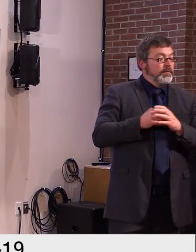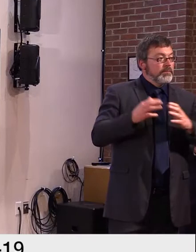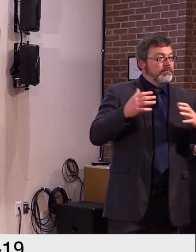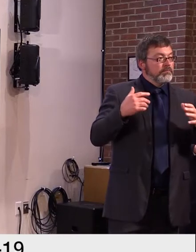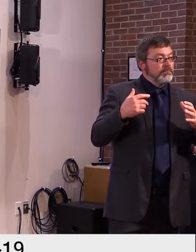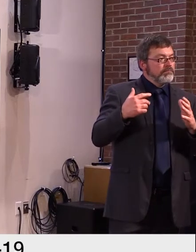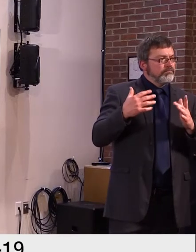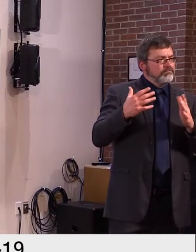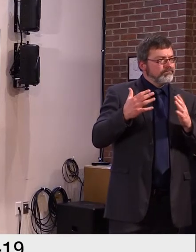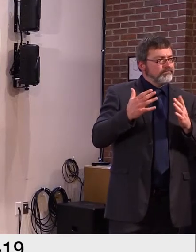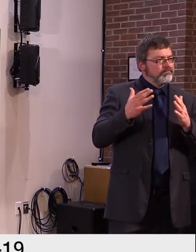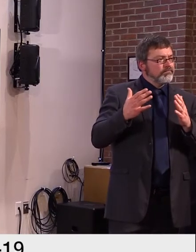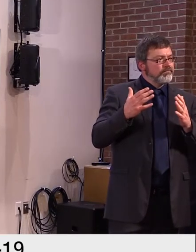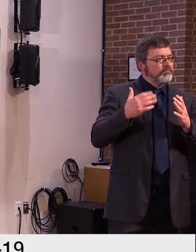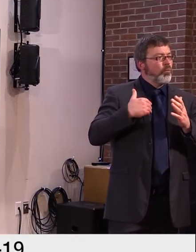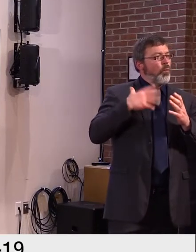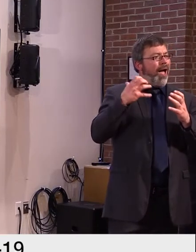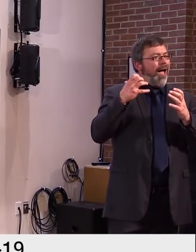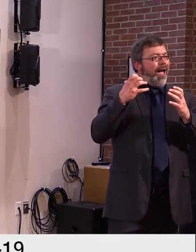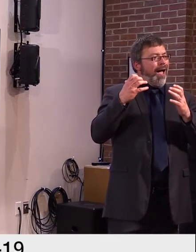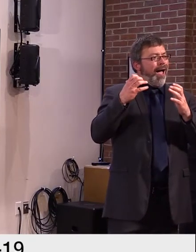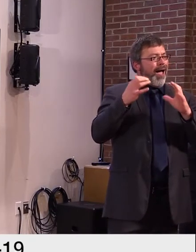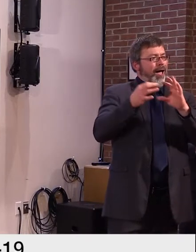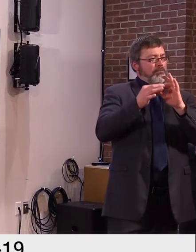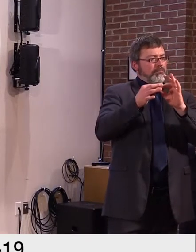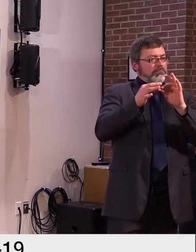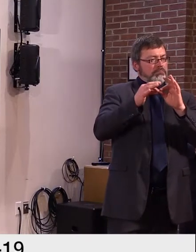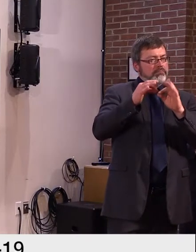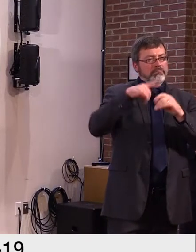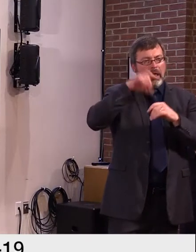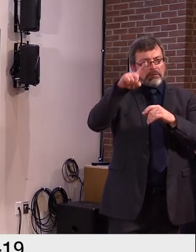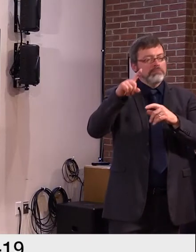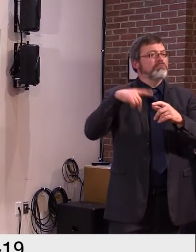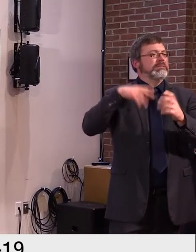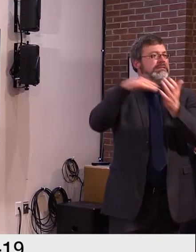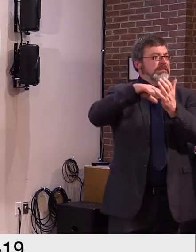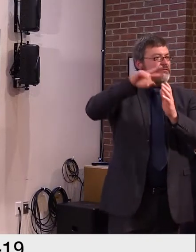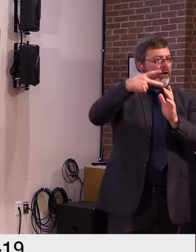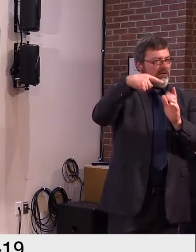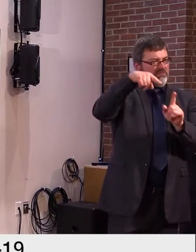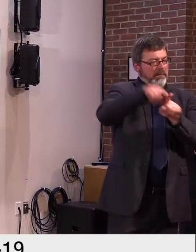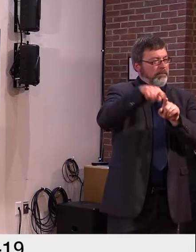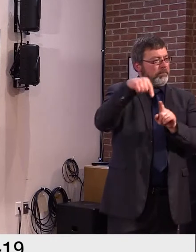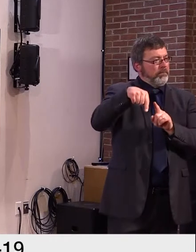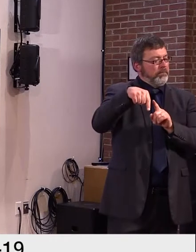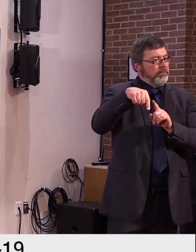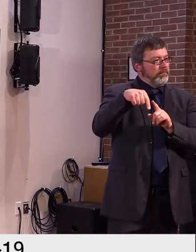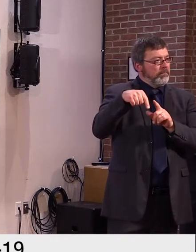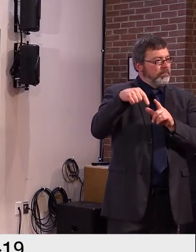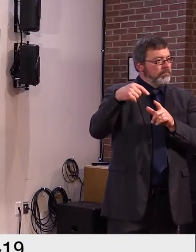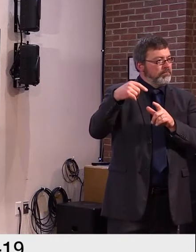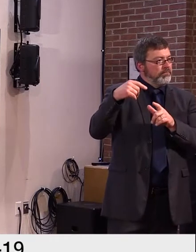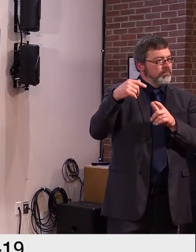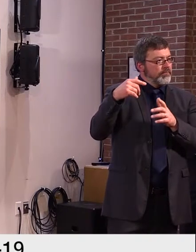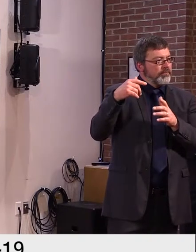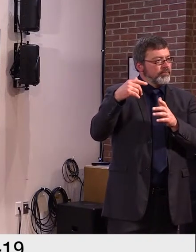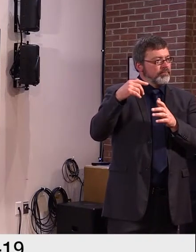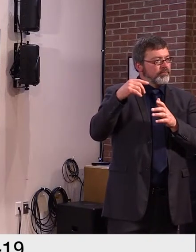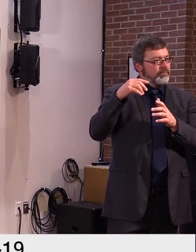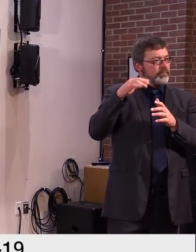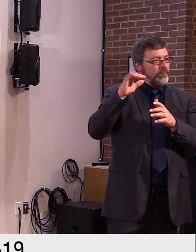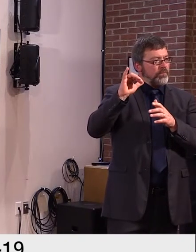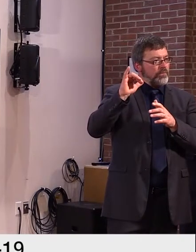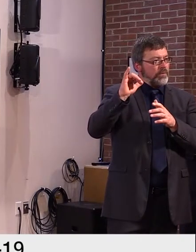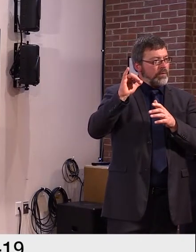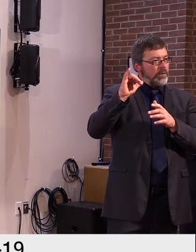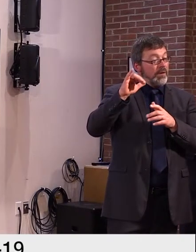I am, to follow up on an earlier question, curious about whether there has been any kind of guidance from the FBI about ramping